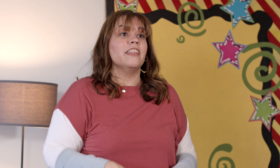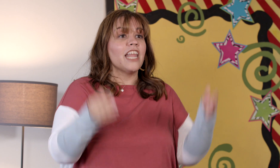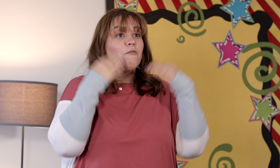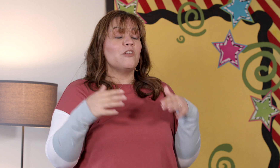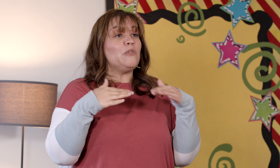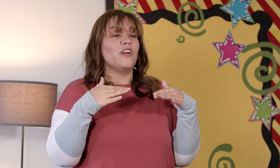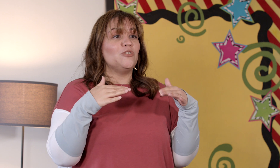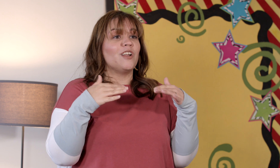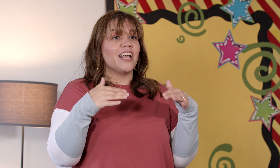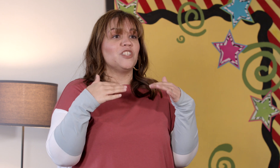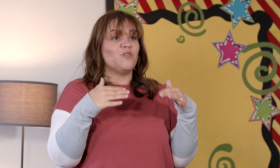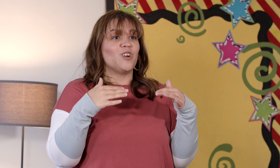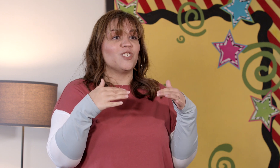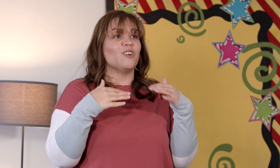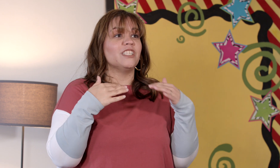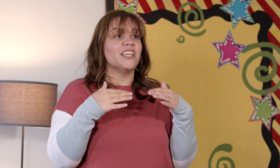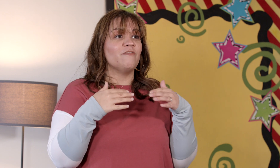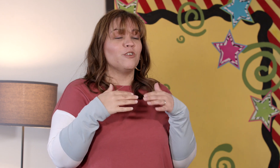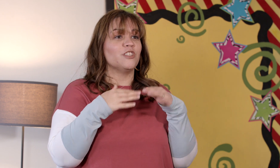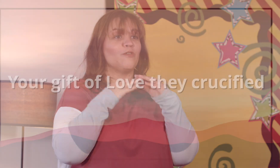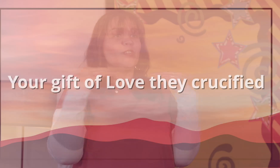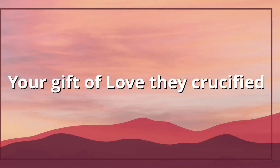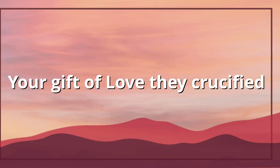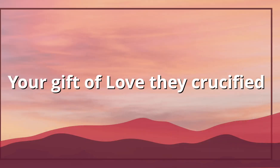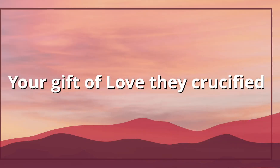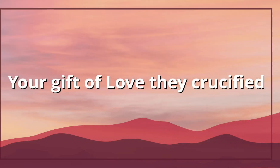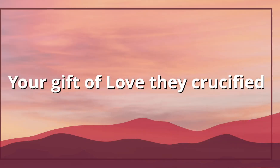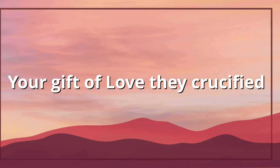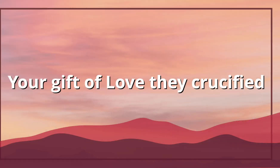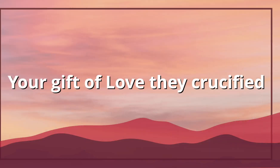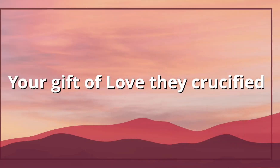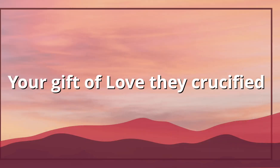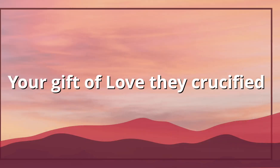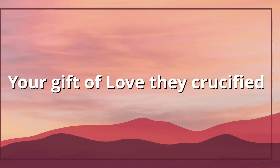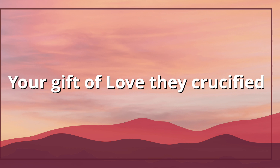then now we're going to move on to our next verse. Our second verse, the first line, and that is, "Your gift of love